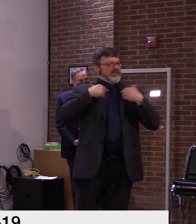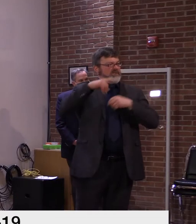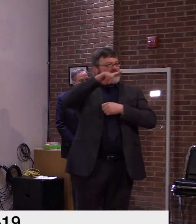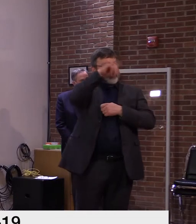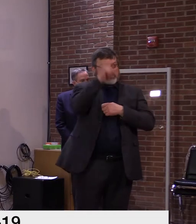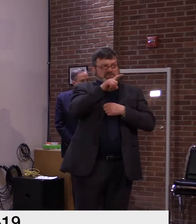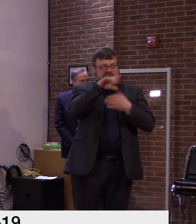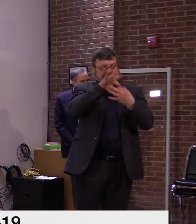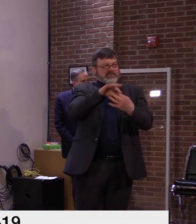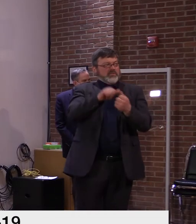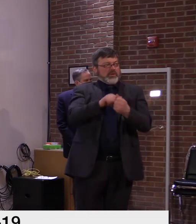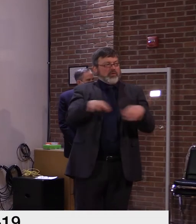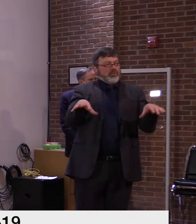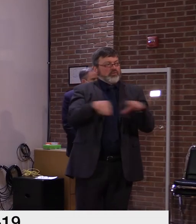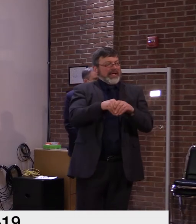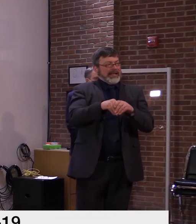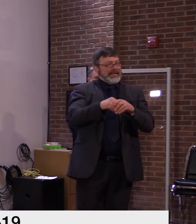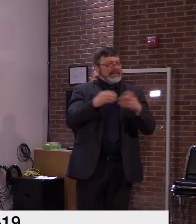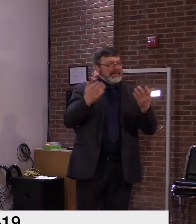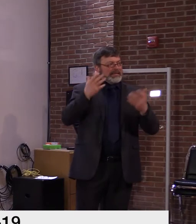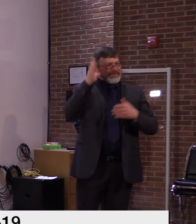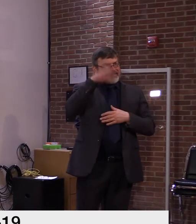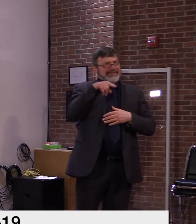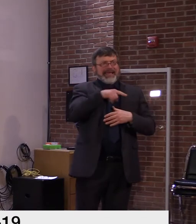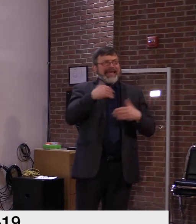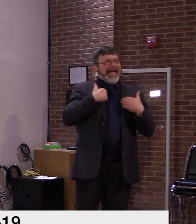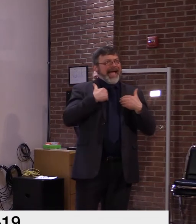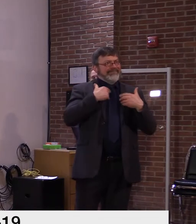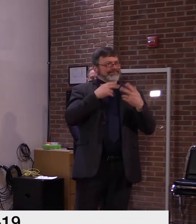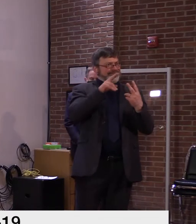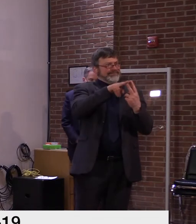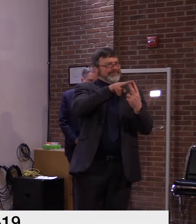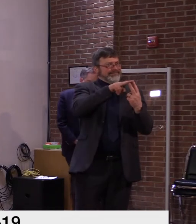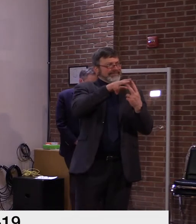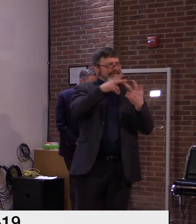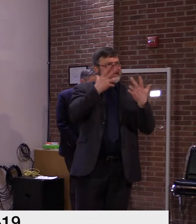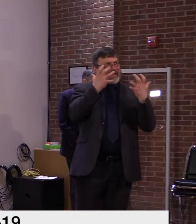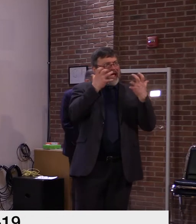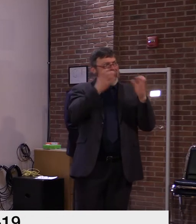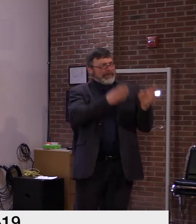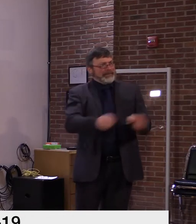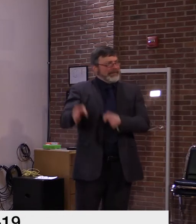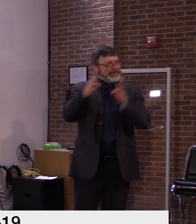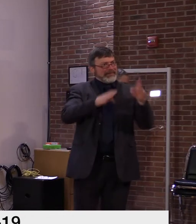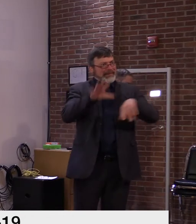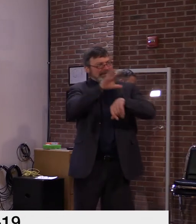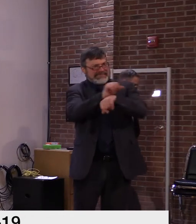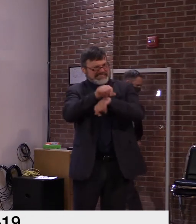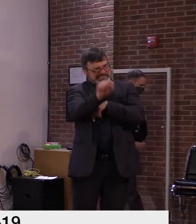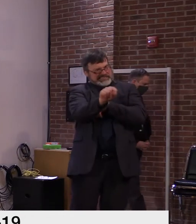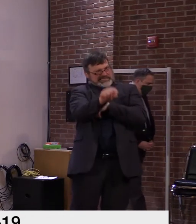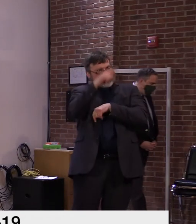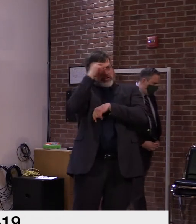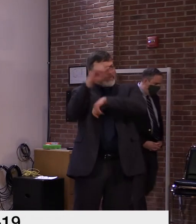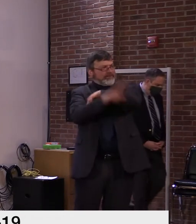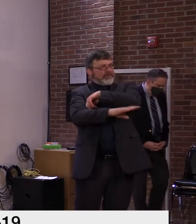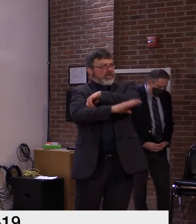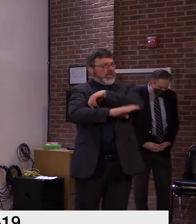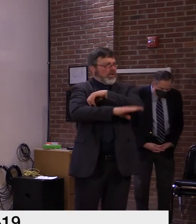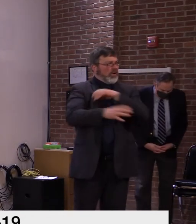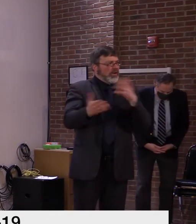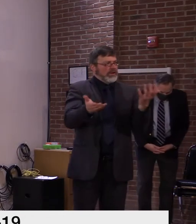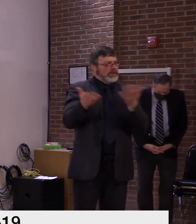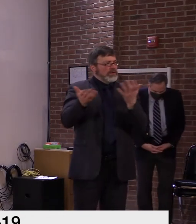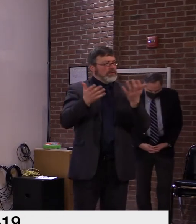need guidance. They're trying to retain business for the balance of summer and fall, and collectively they report already having lost half of their